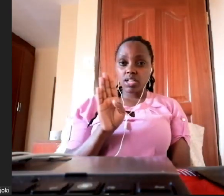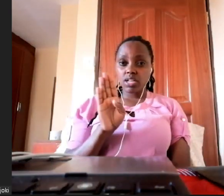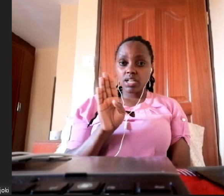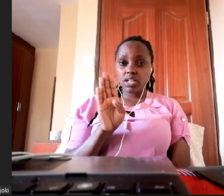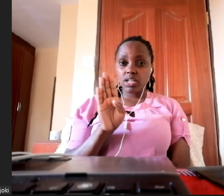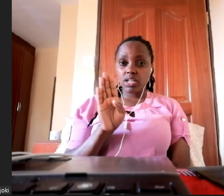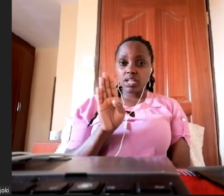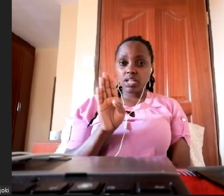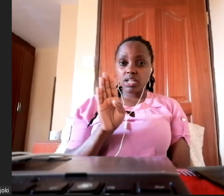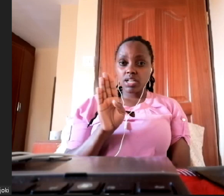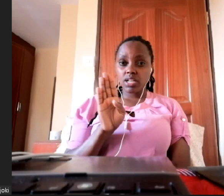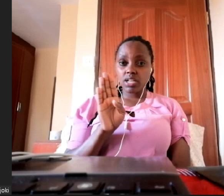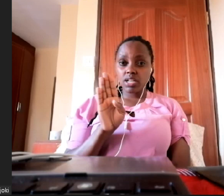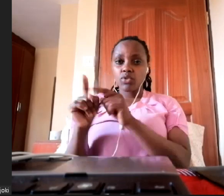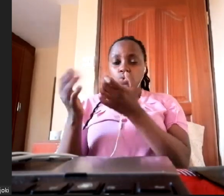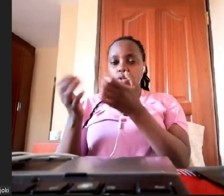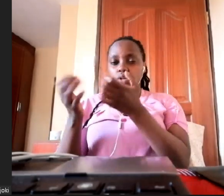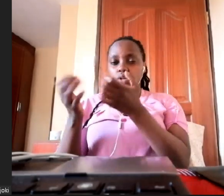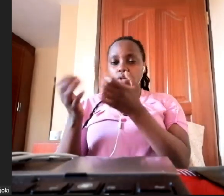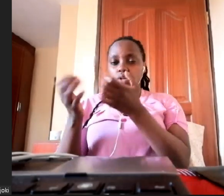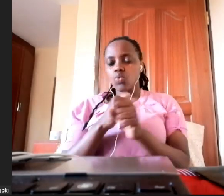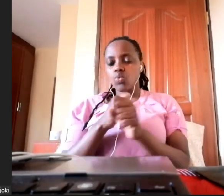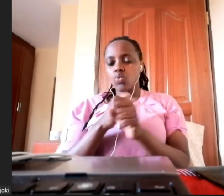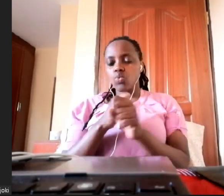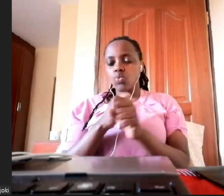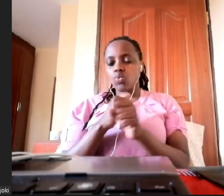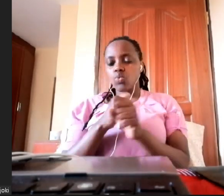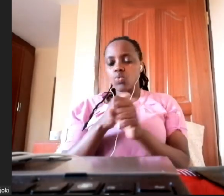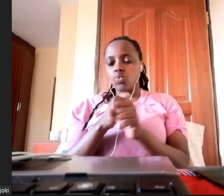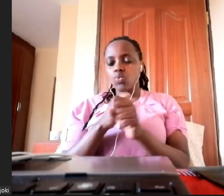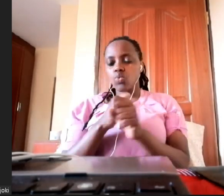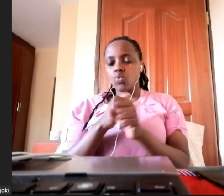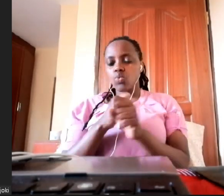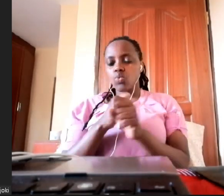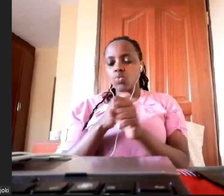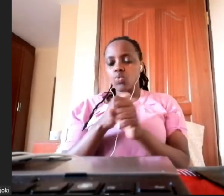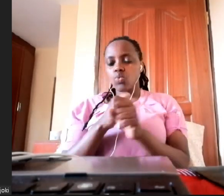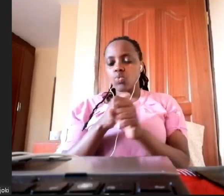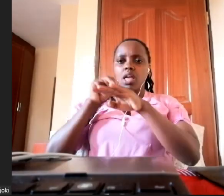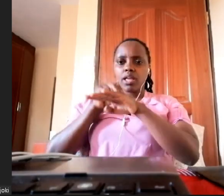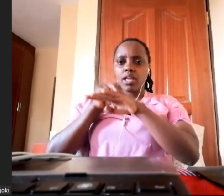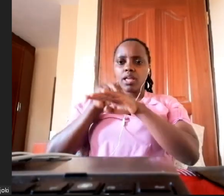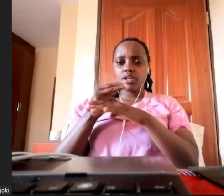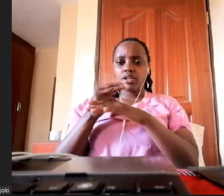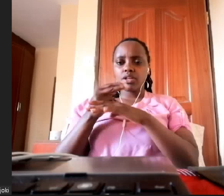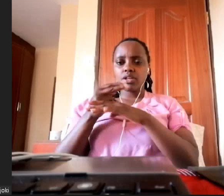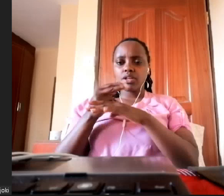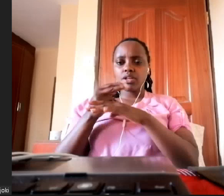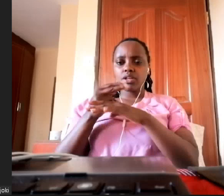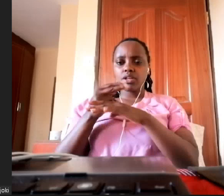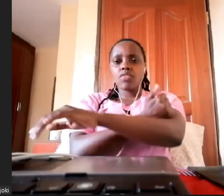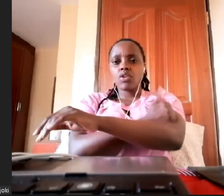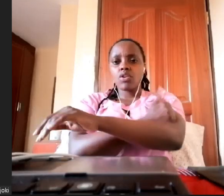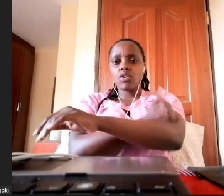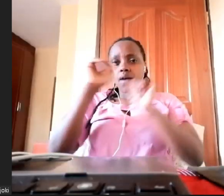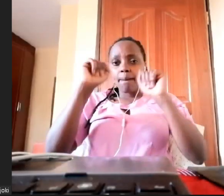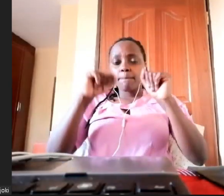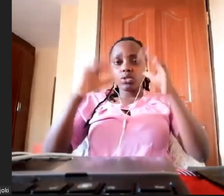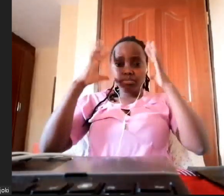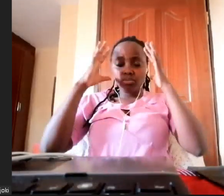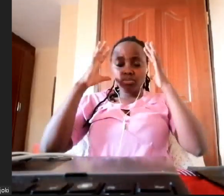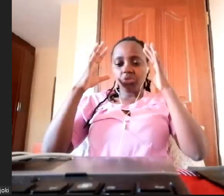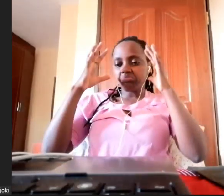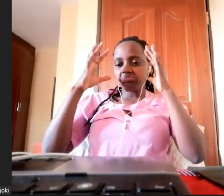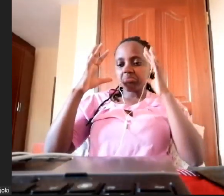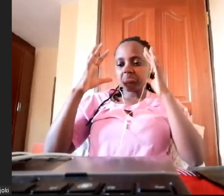we needed to work both at the local level and even the national authorities, and so that they can make a distinction